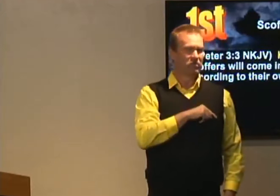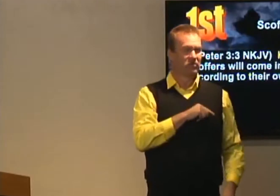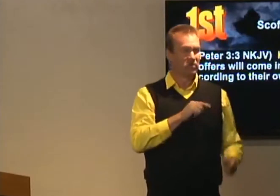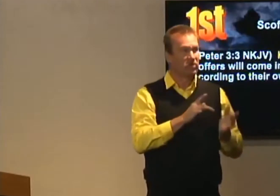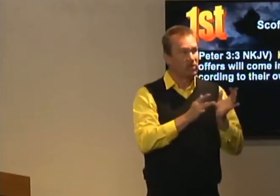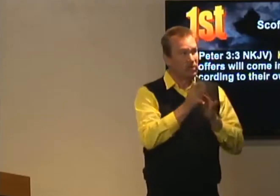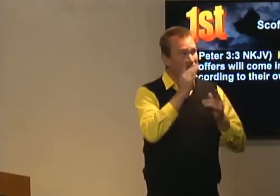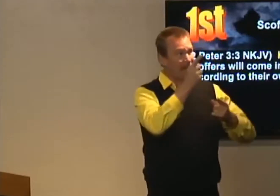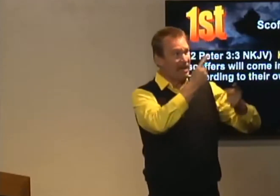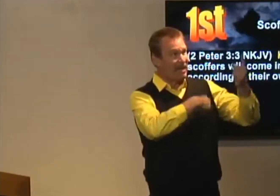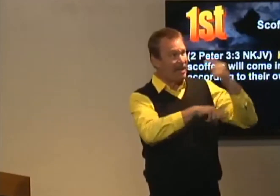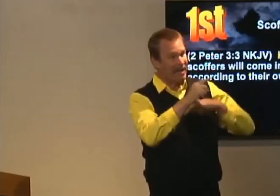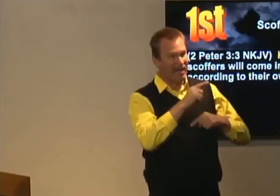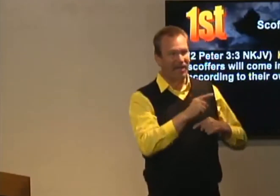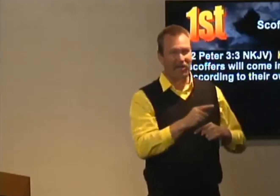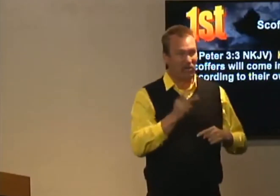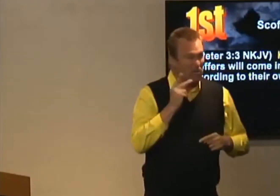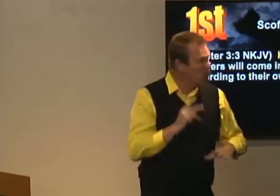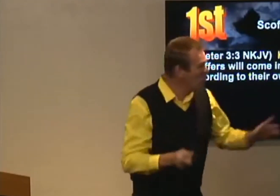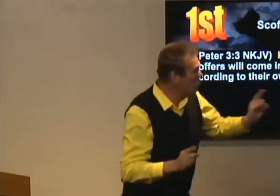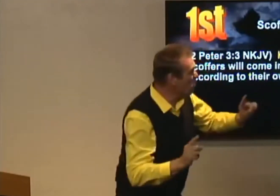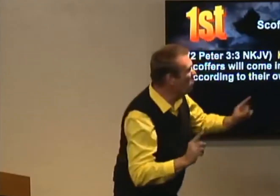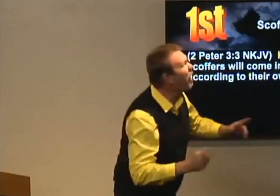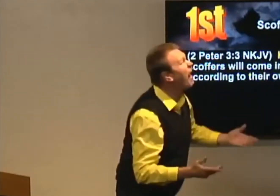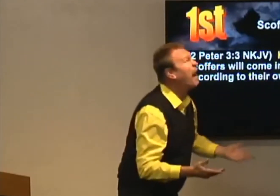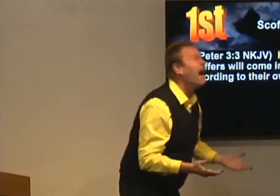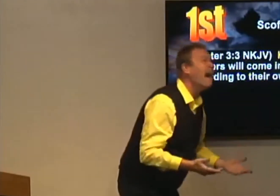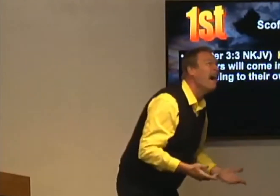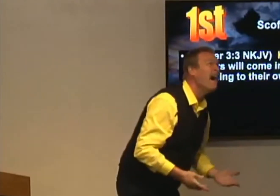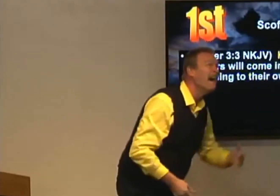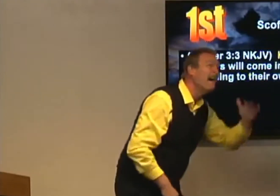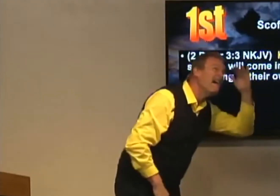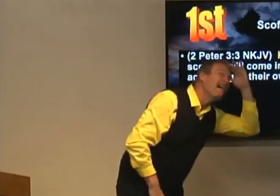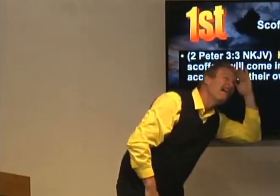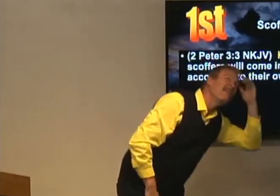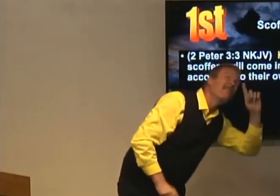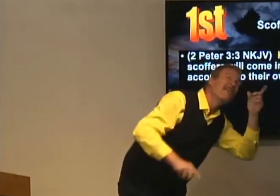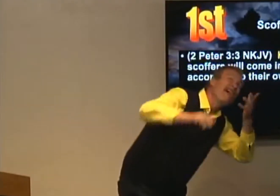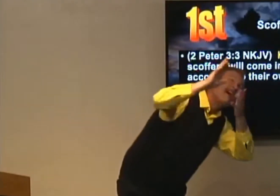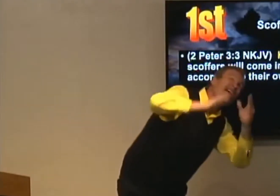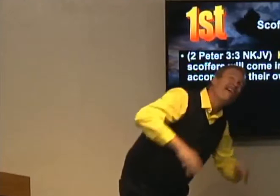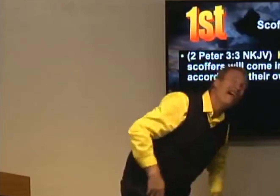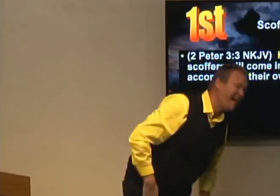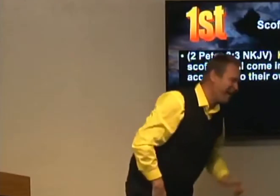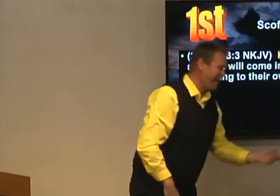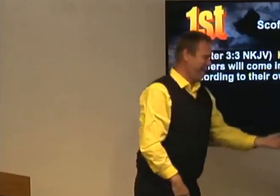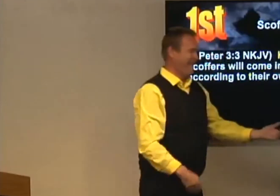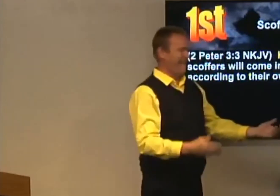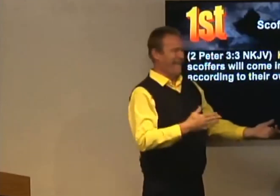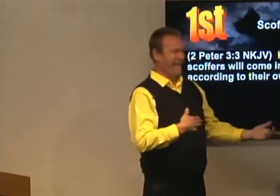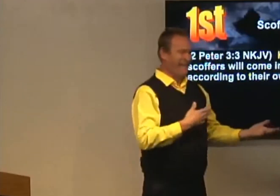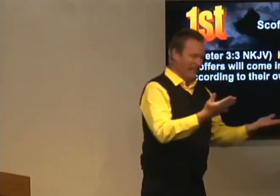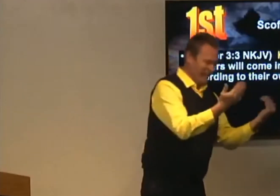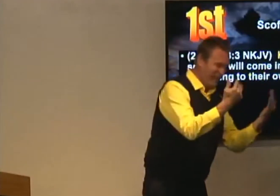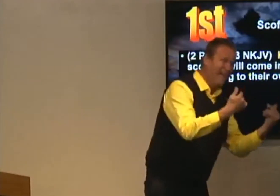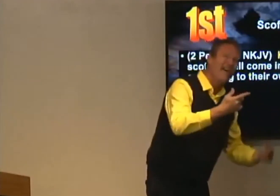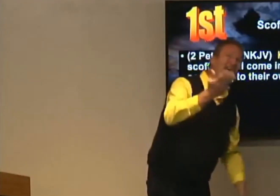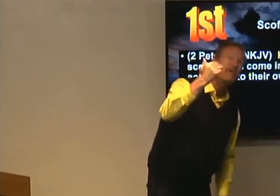the last day, the world will mock, and then they were there going, where's the rain? No, I don't see any